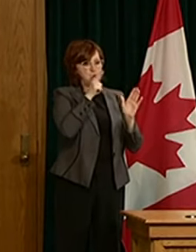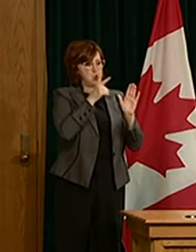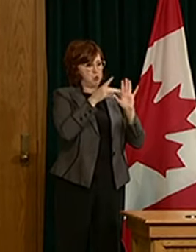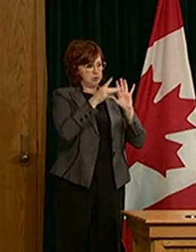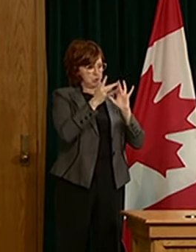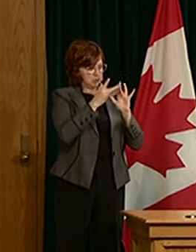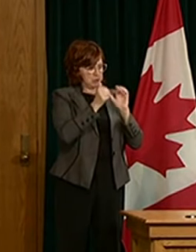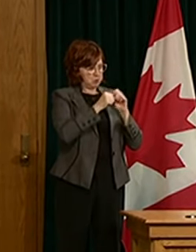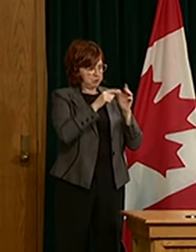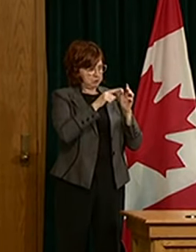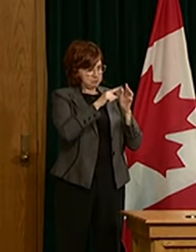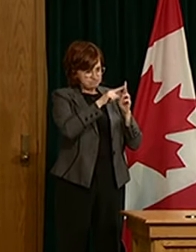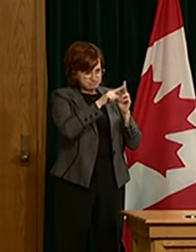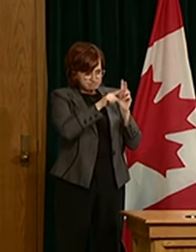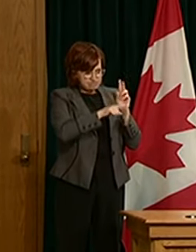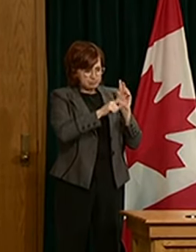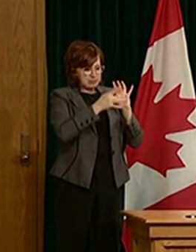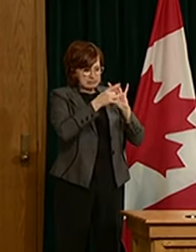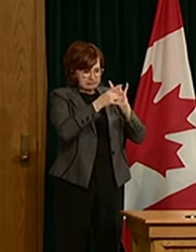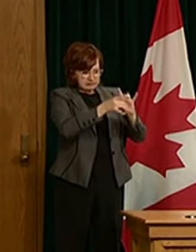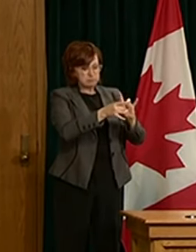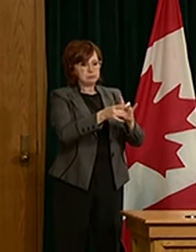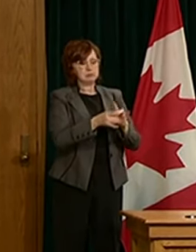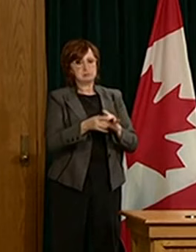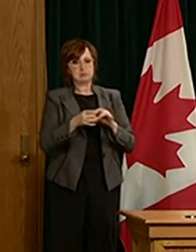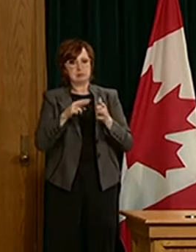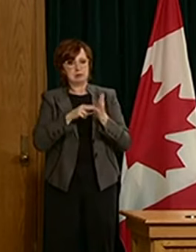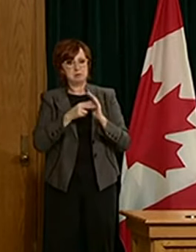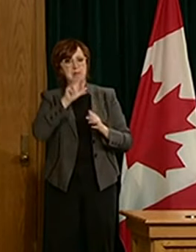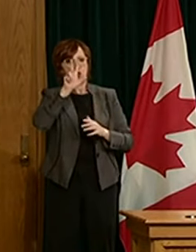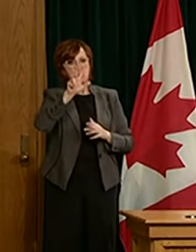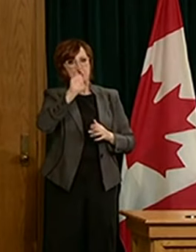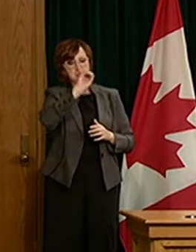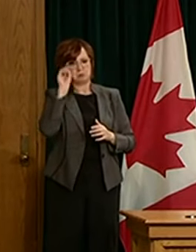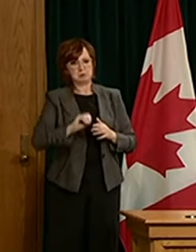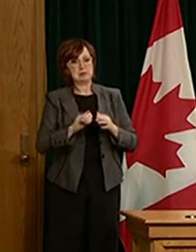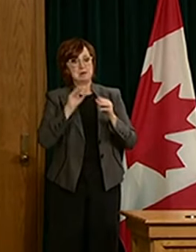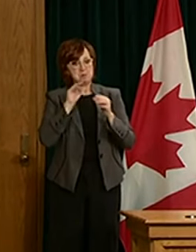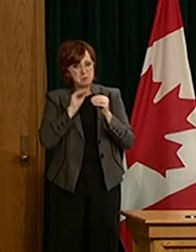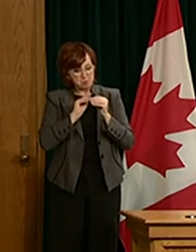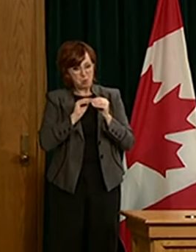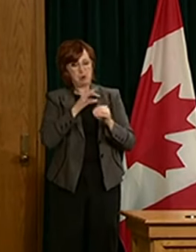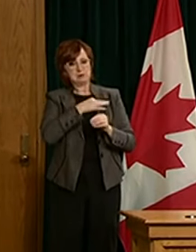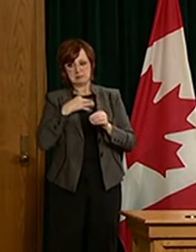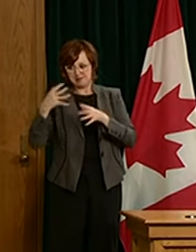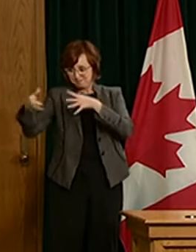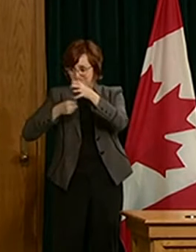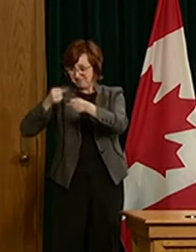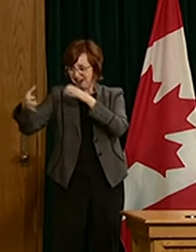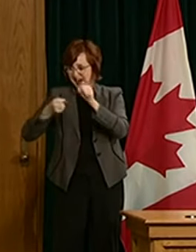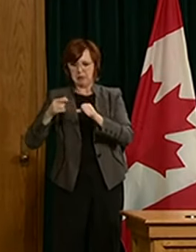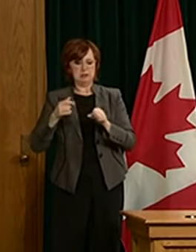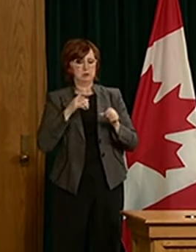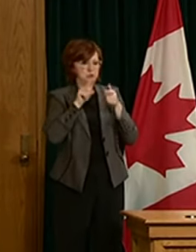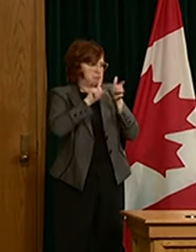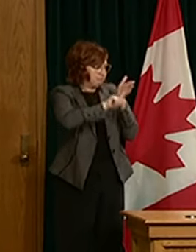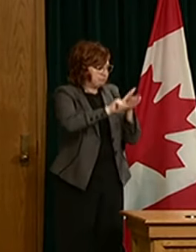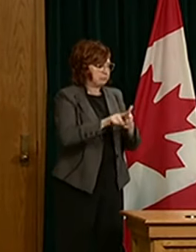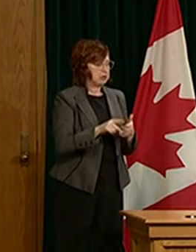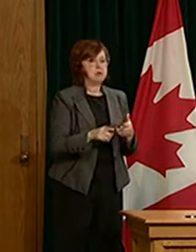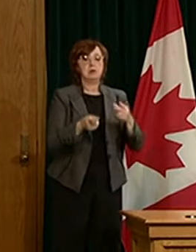staffing. Another key component is enforcing adherence to the Chief Medical